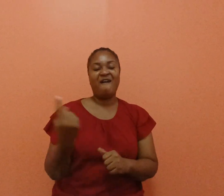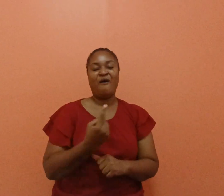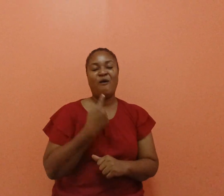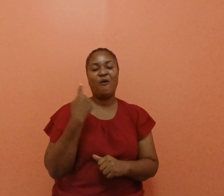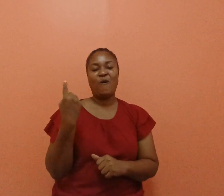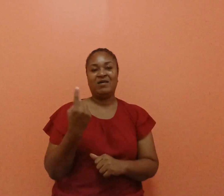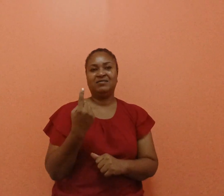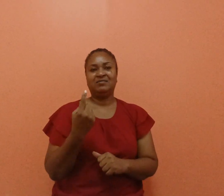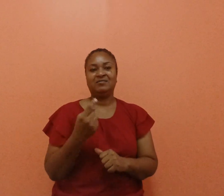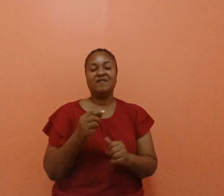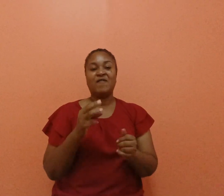verse 20.